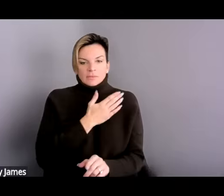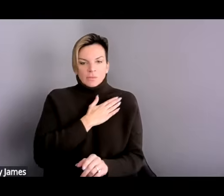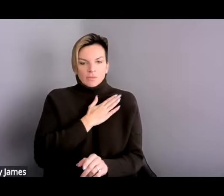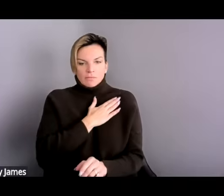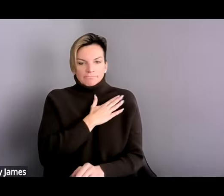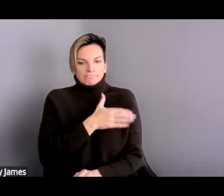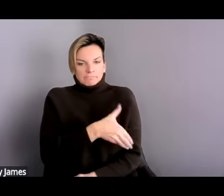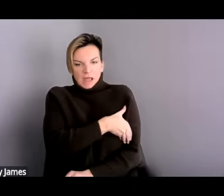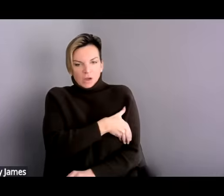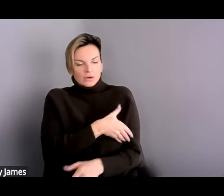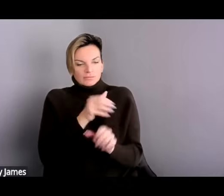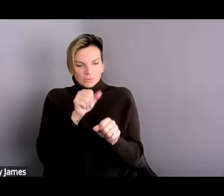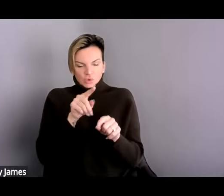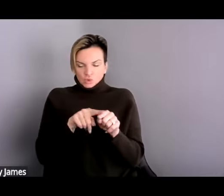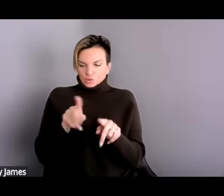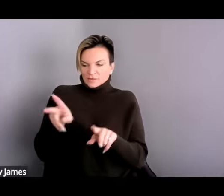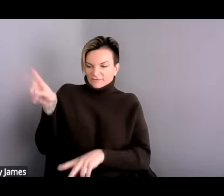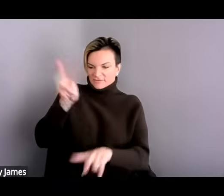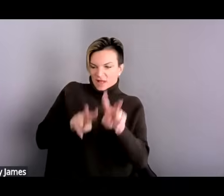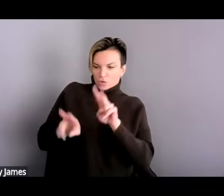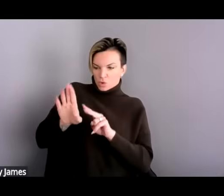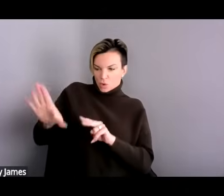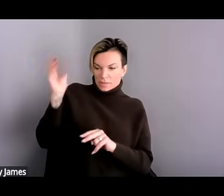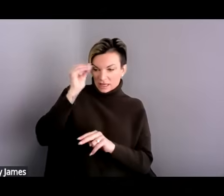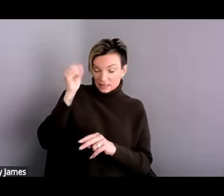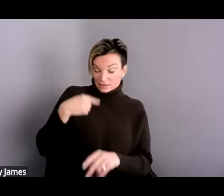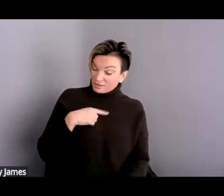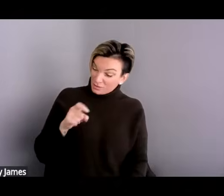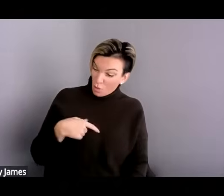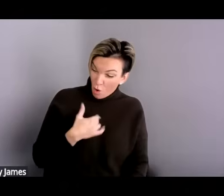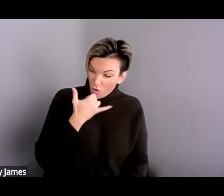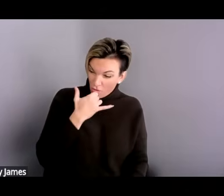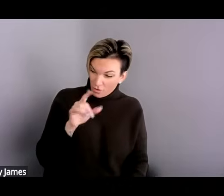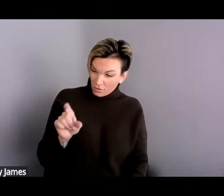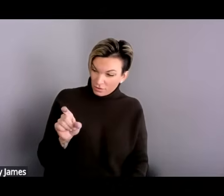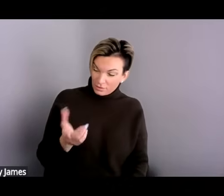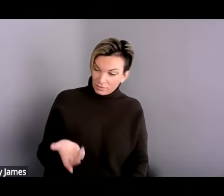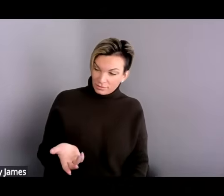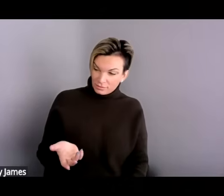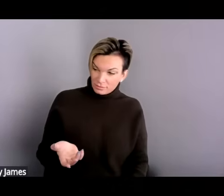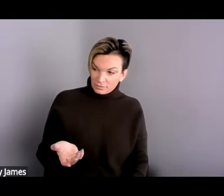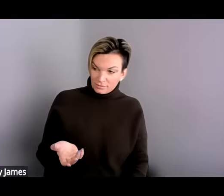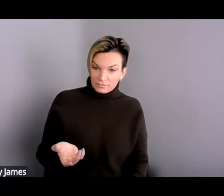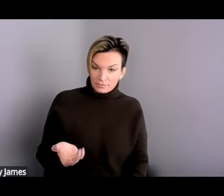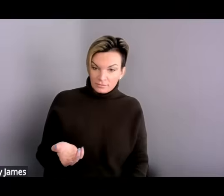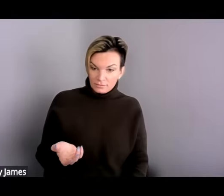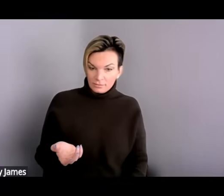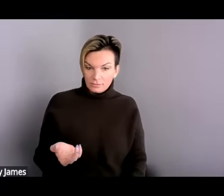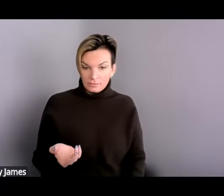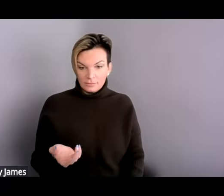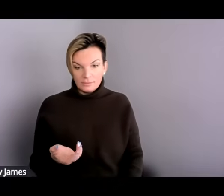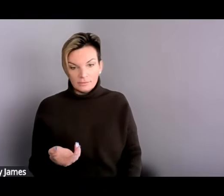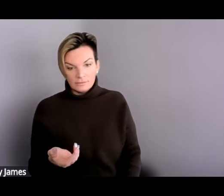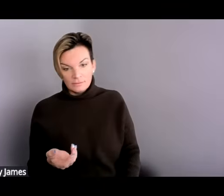what your opinion is, correct? Am I wrong in anything that I think just that's said? exactly right. Okay.